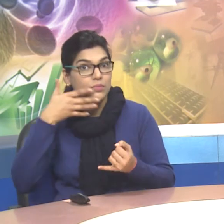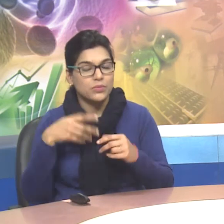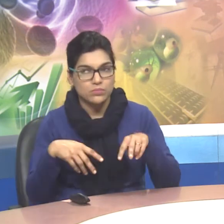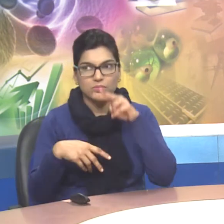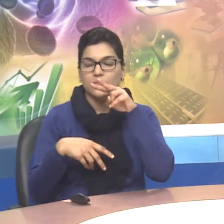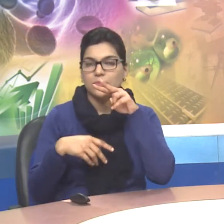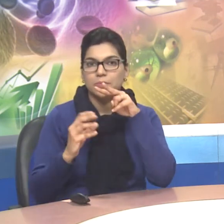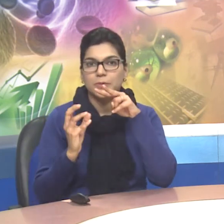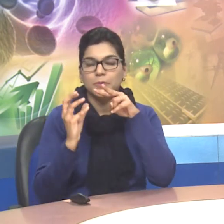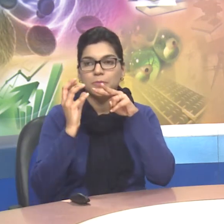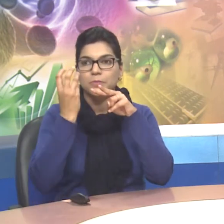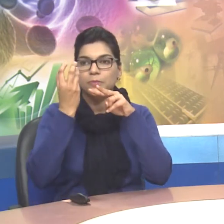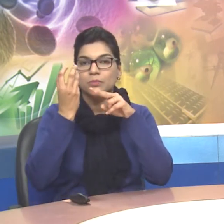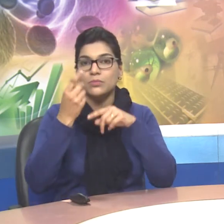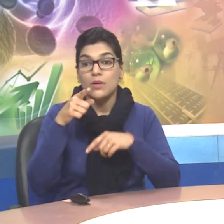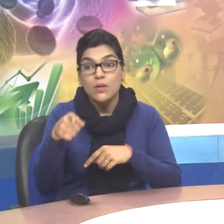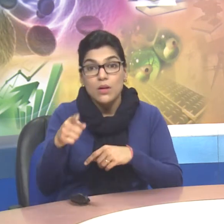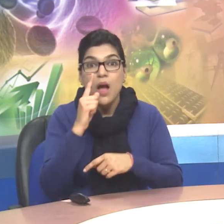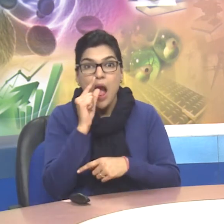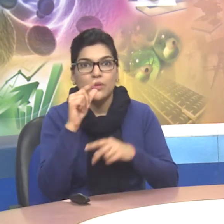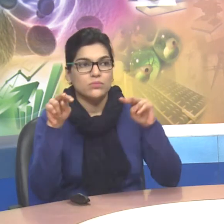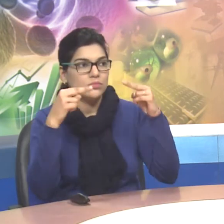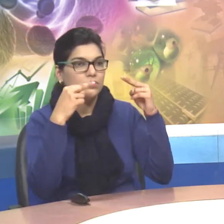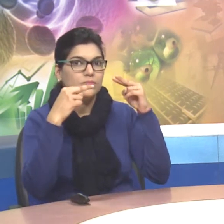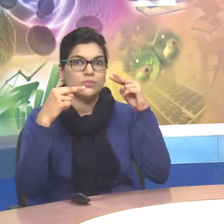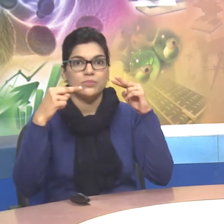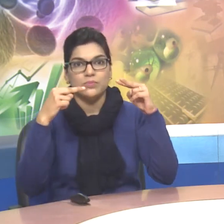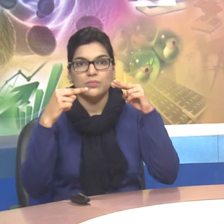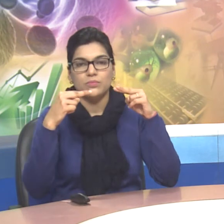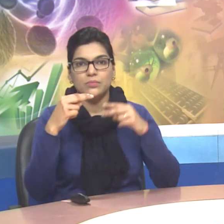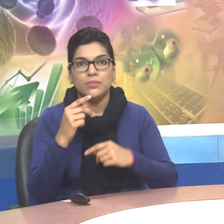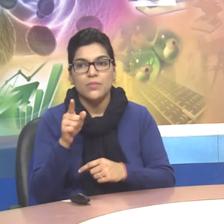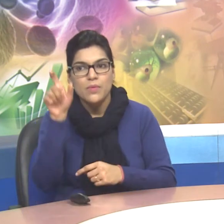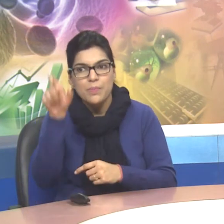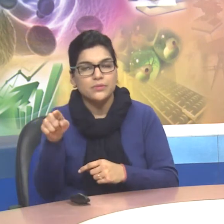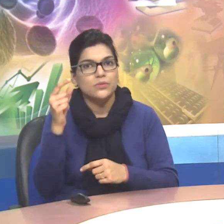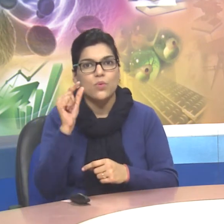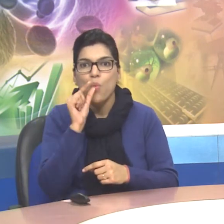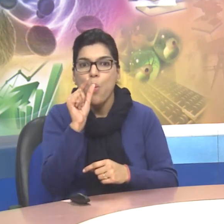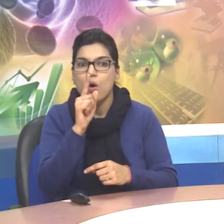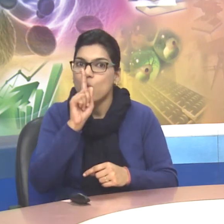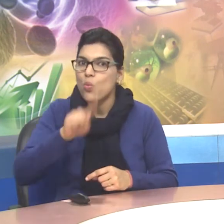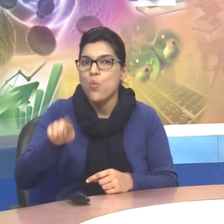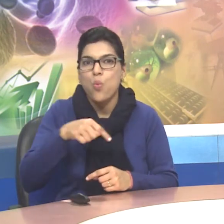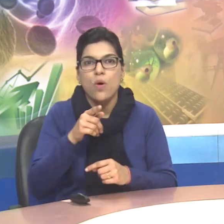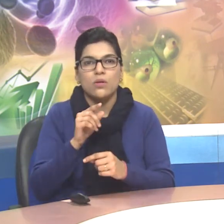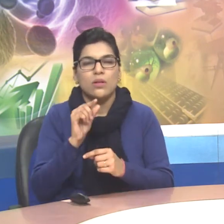skinny she was, skinny and dark. I gasped,